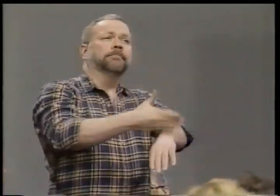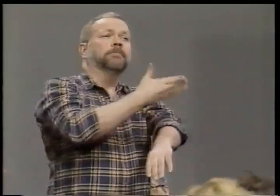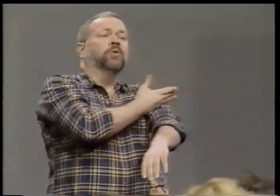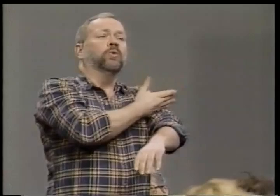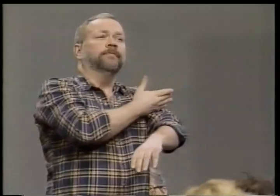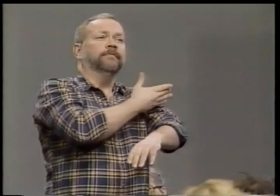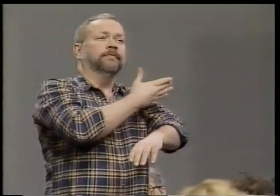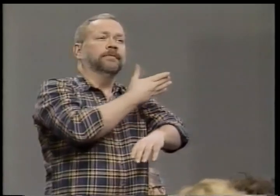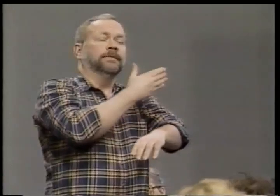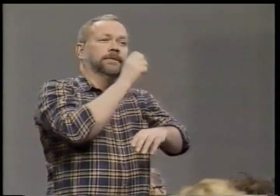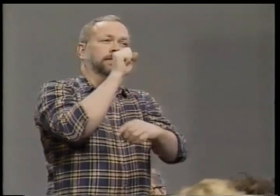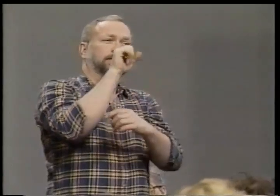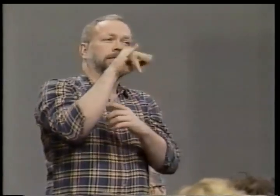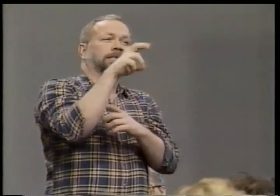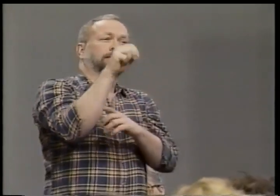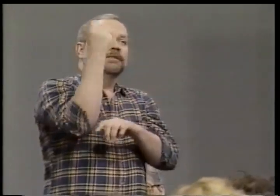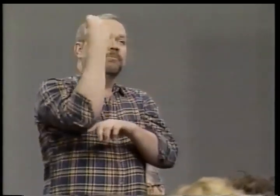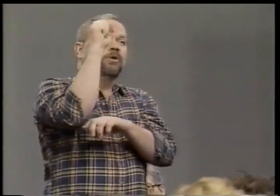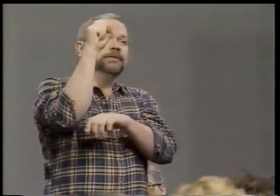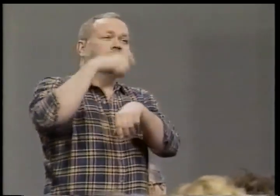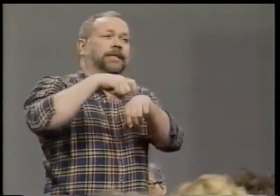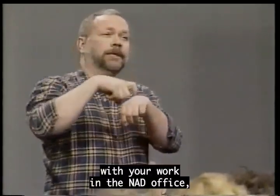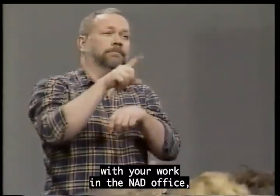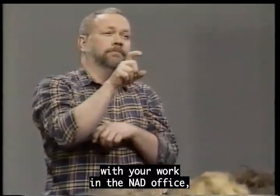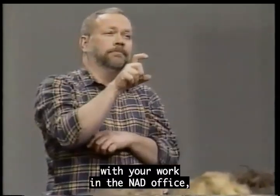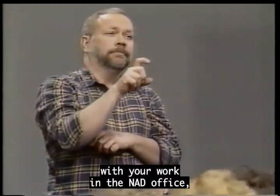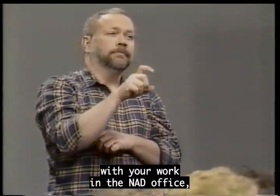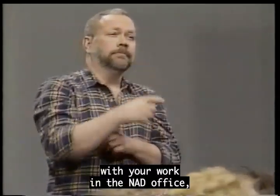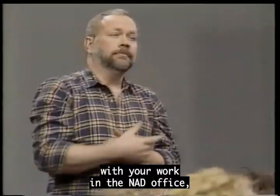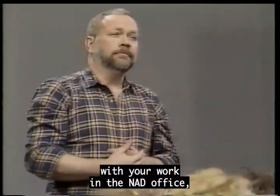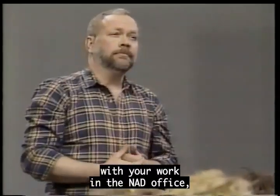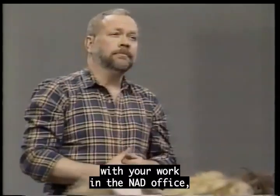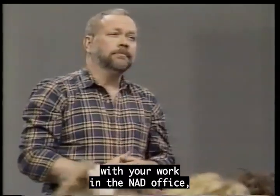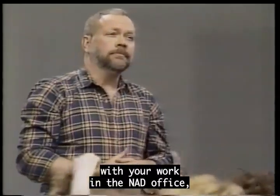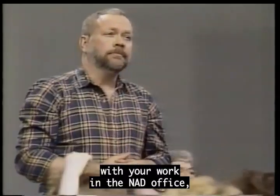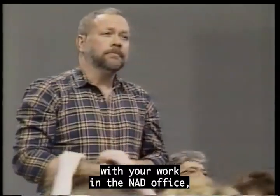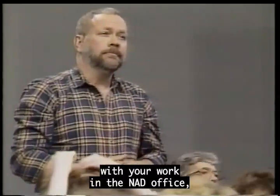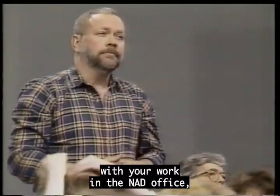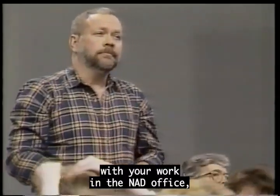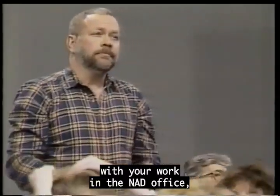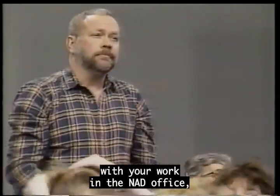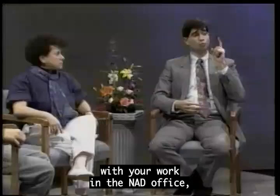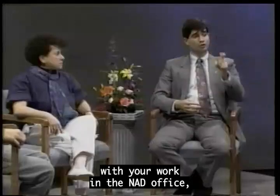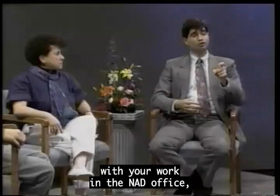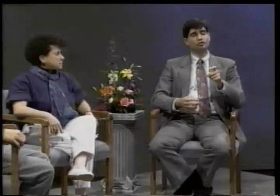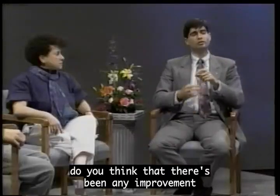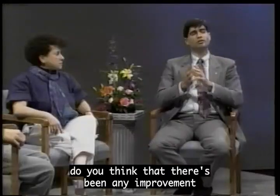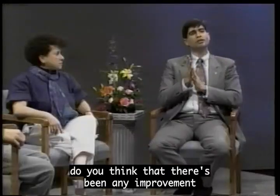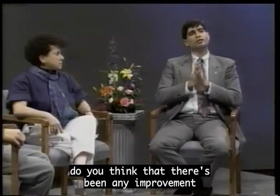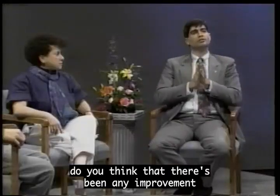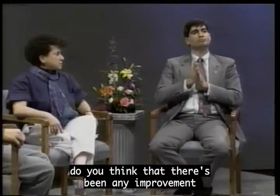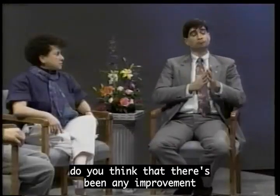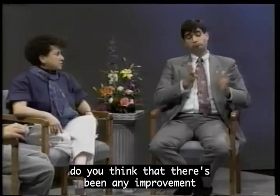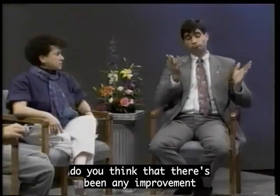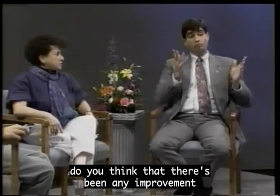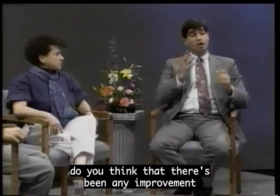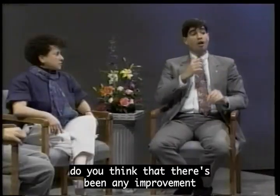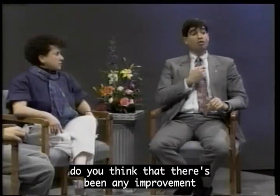with your work in the NAD office, do you think that there's been any improvement since this movement? A good